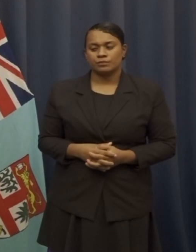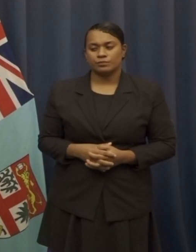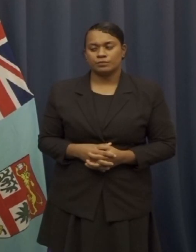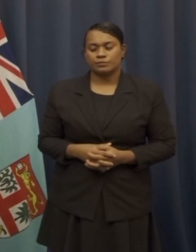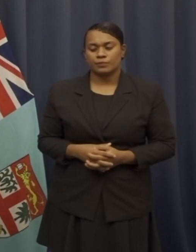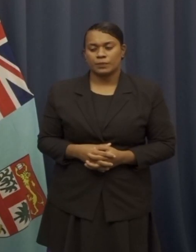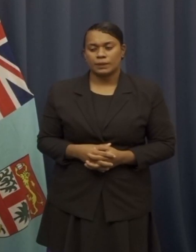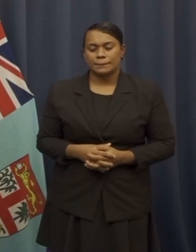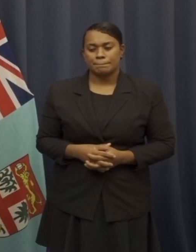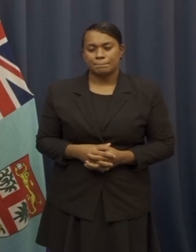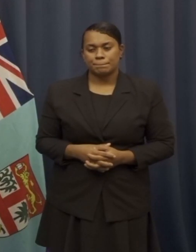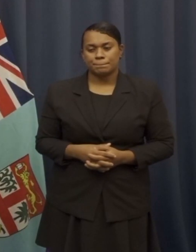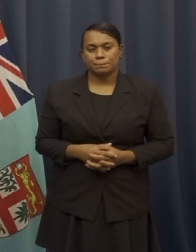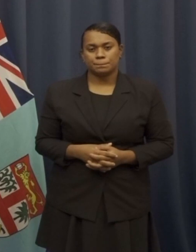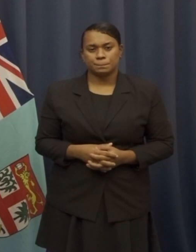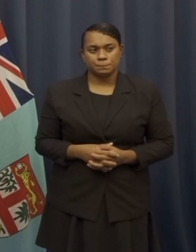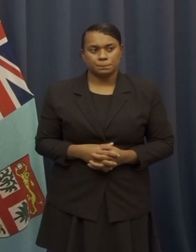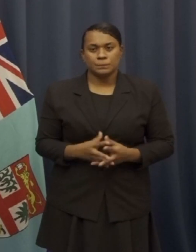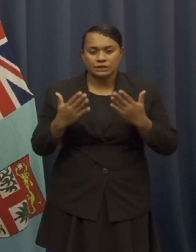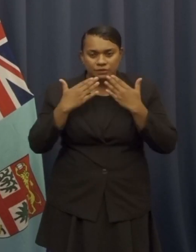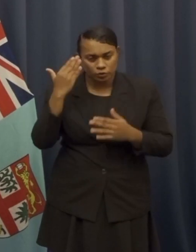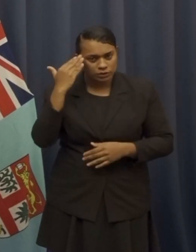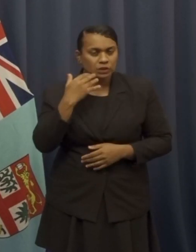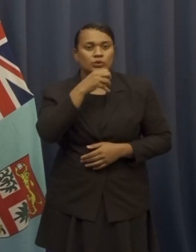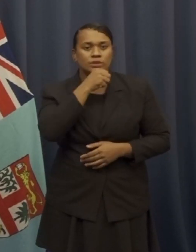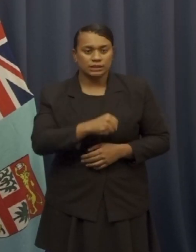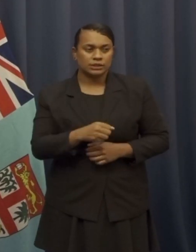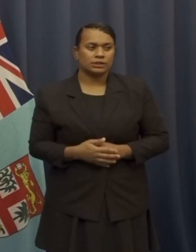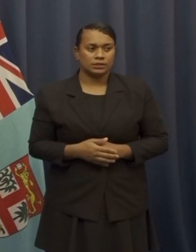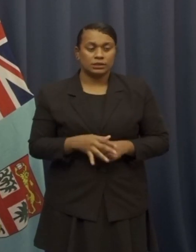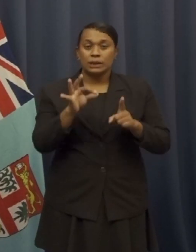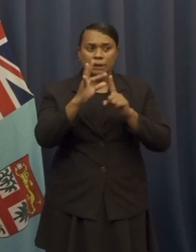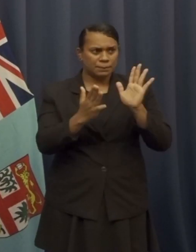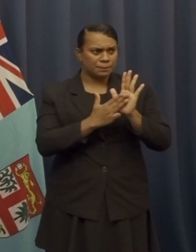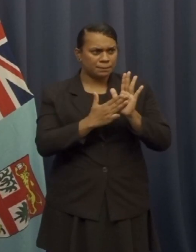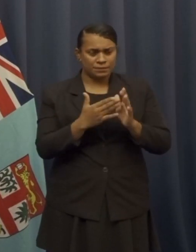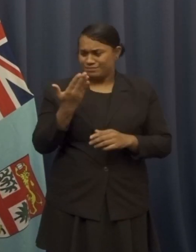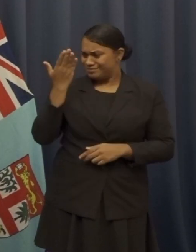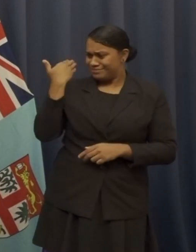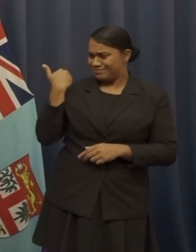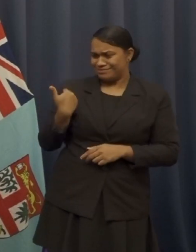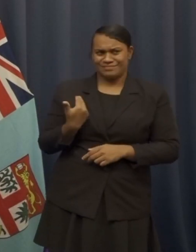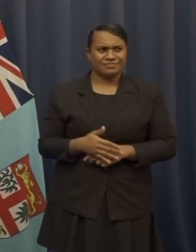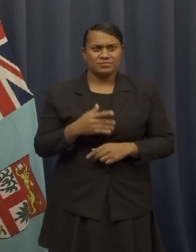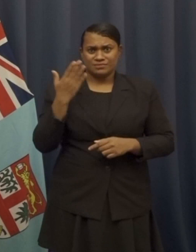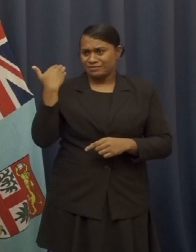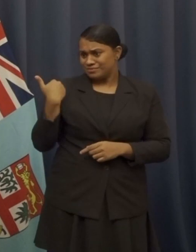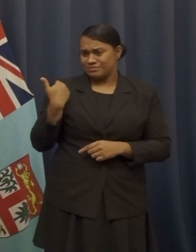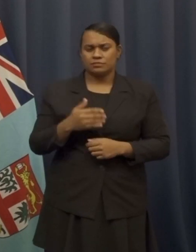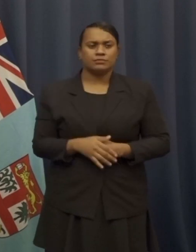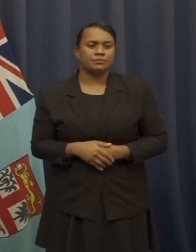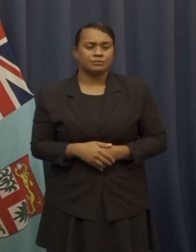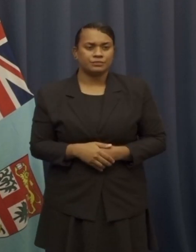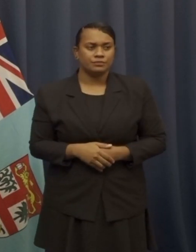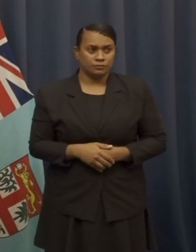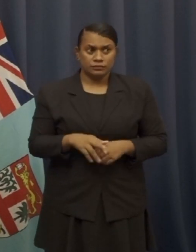Thank you, ladies and gentlemen. As announced by the Honourable Prime Minister a couple of days ago, those confinement measures actually have been put in